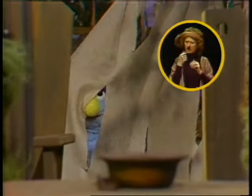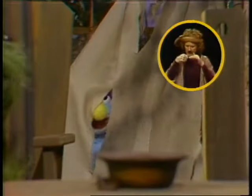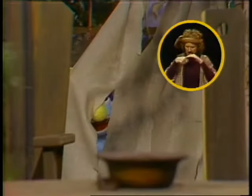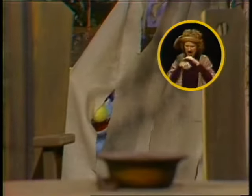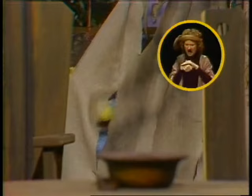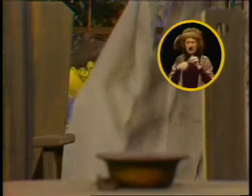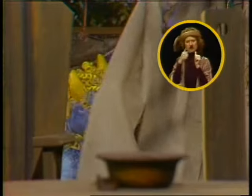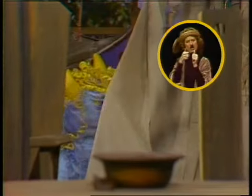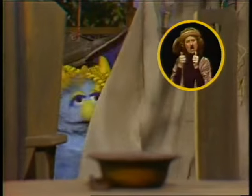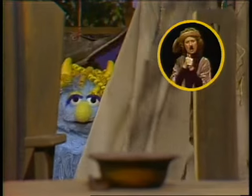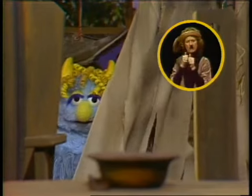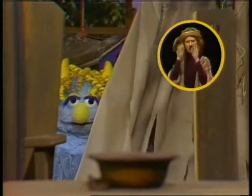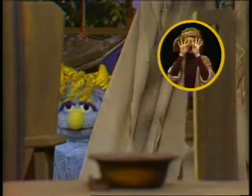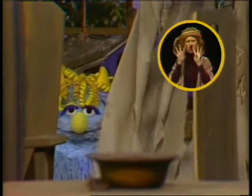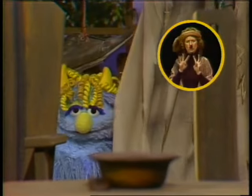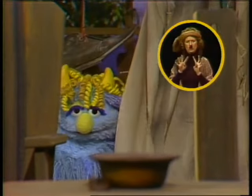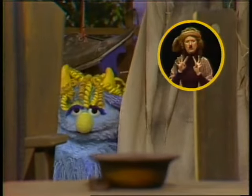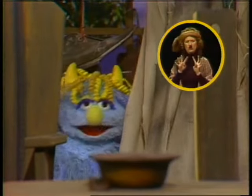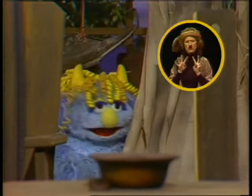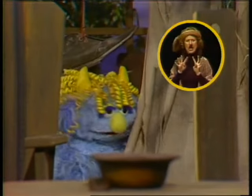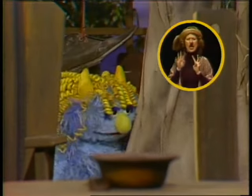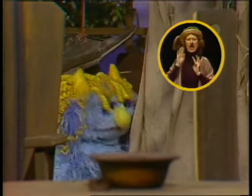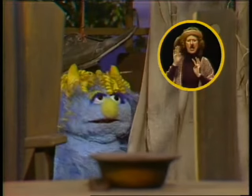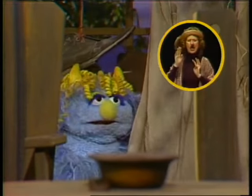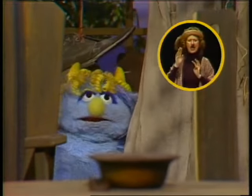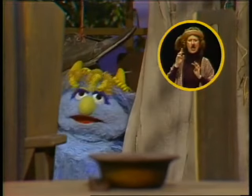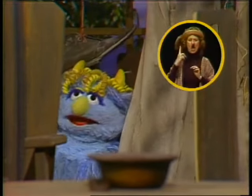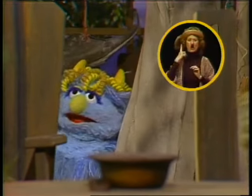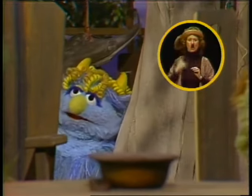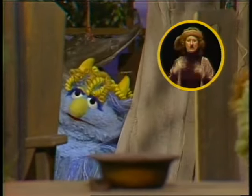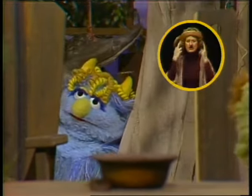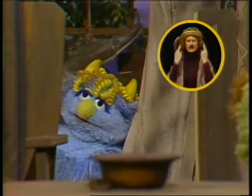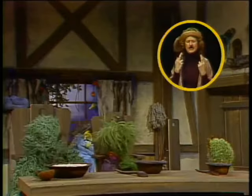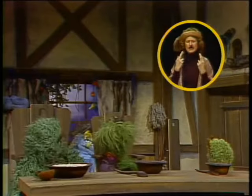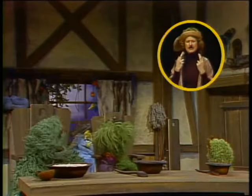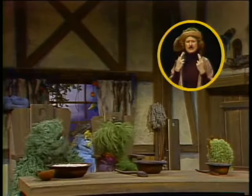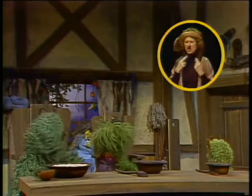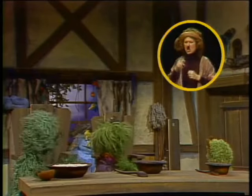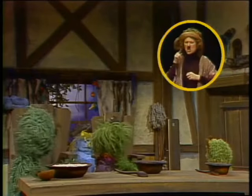curtain. Hey, Goldilocks, did you break Baby's chair?